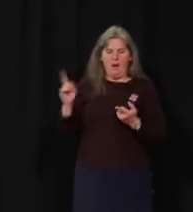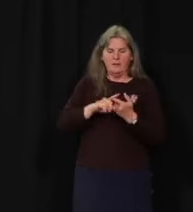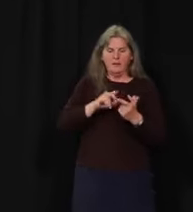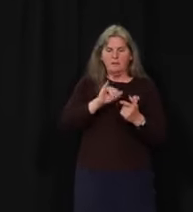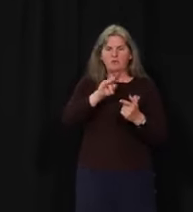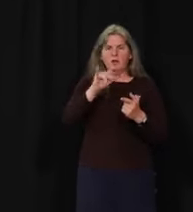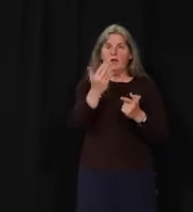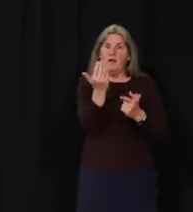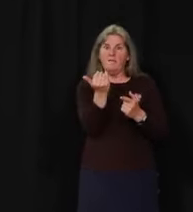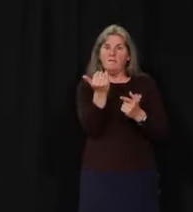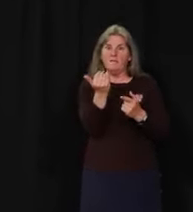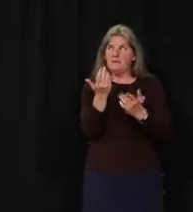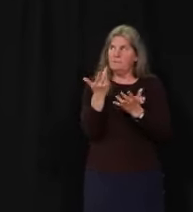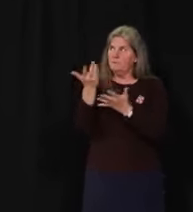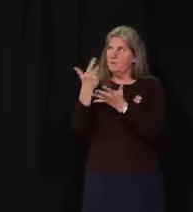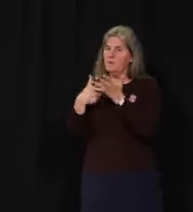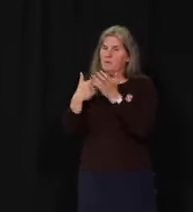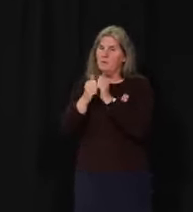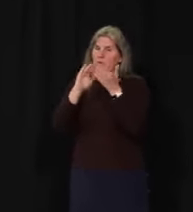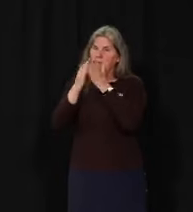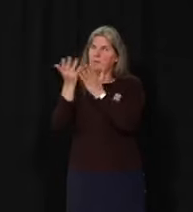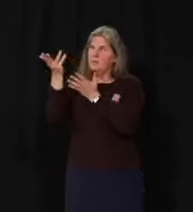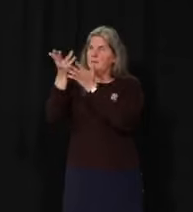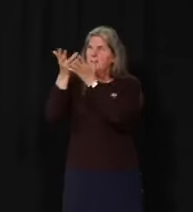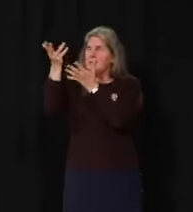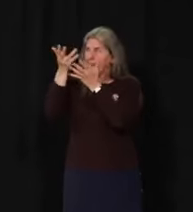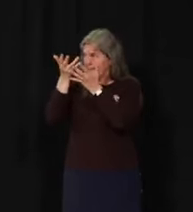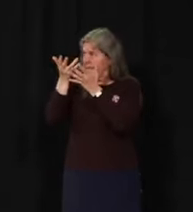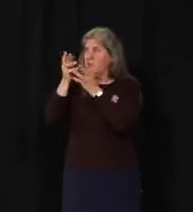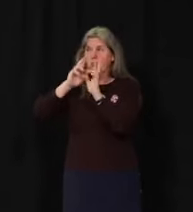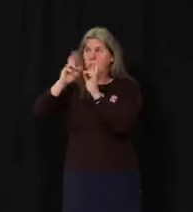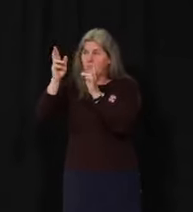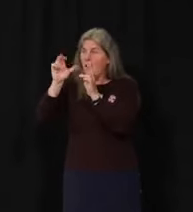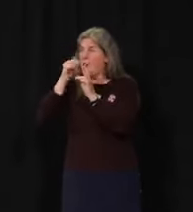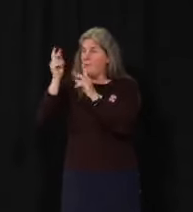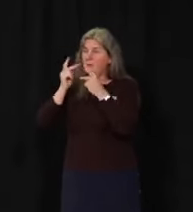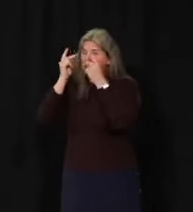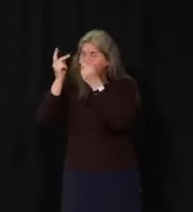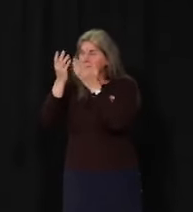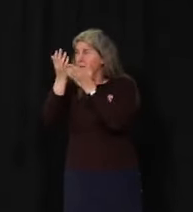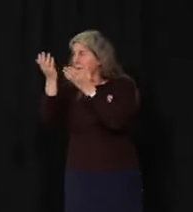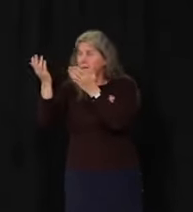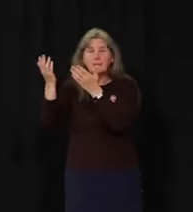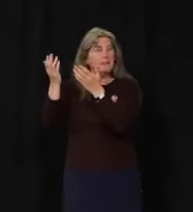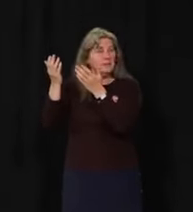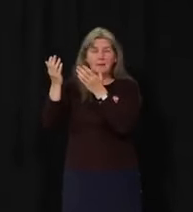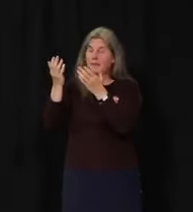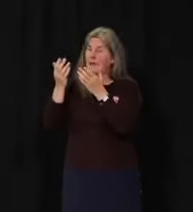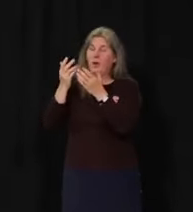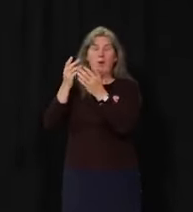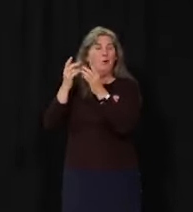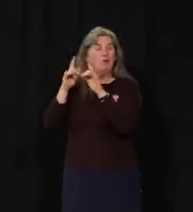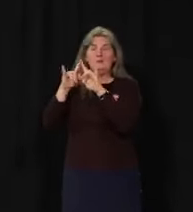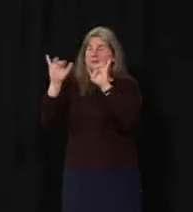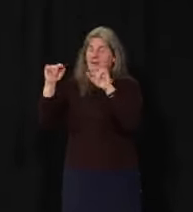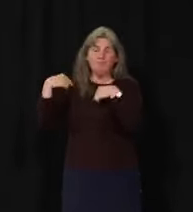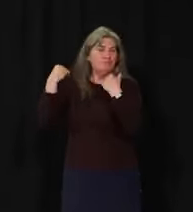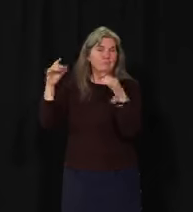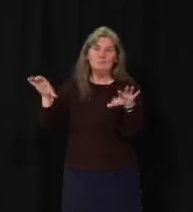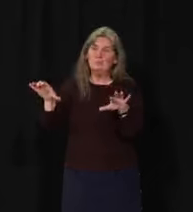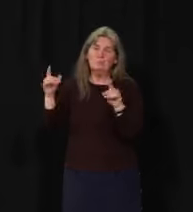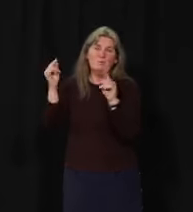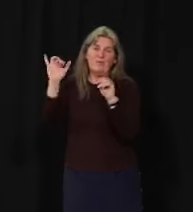community partners and to make sure that all communities are ready for everything from when we open up campsites,